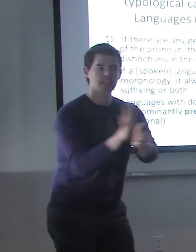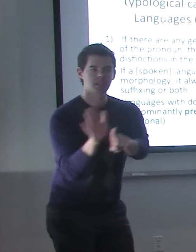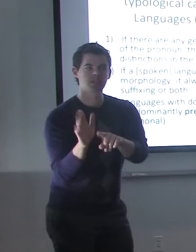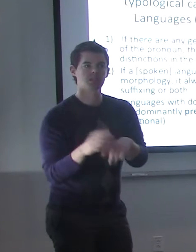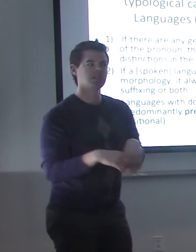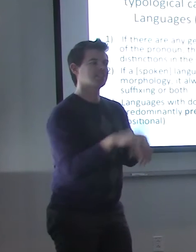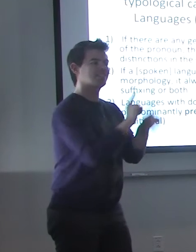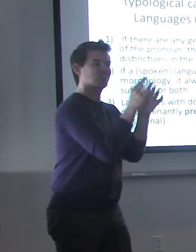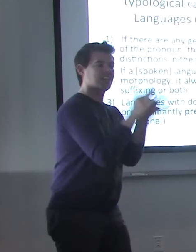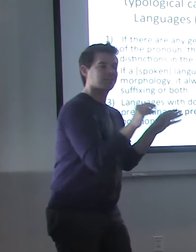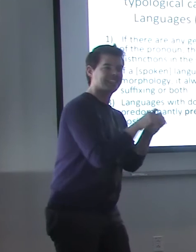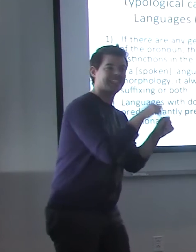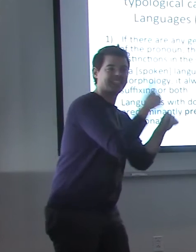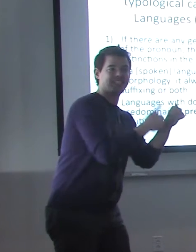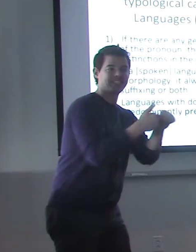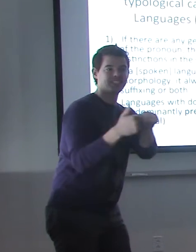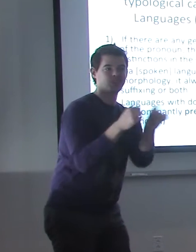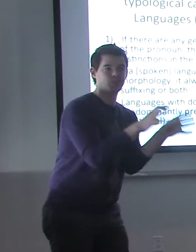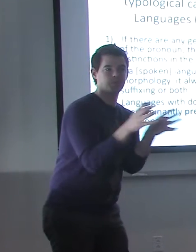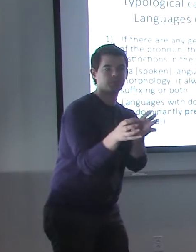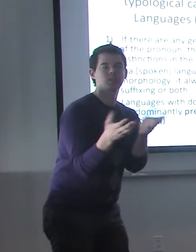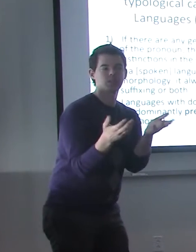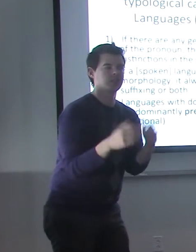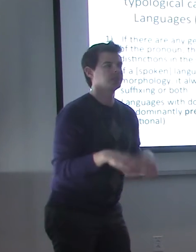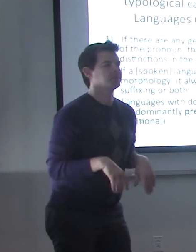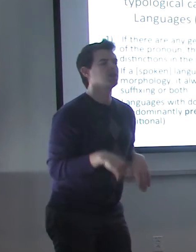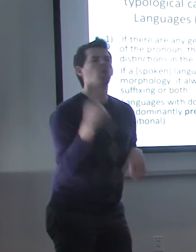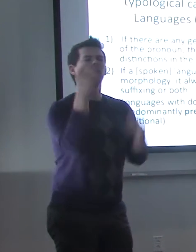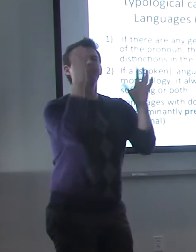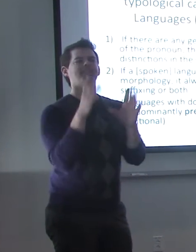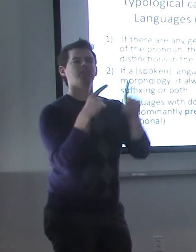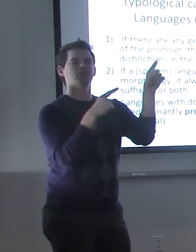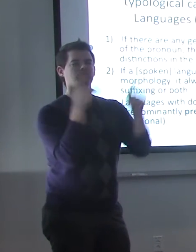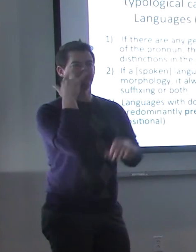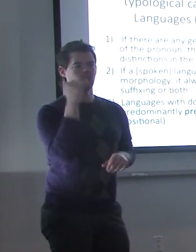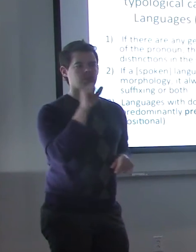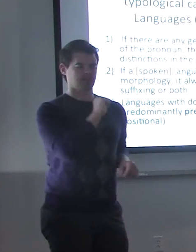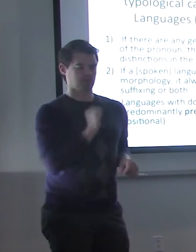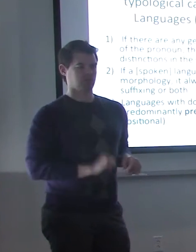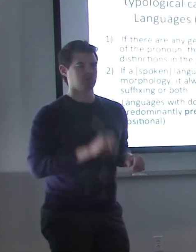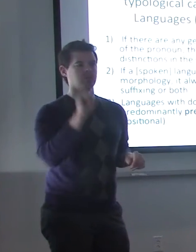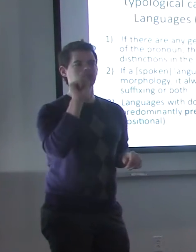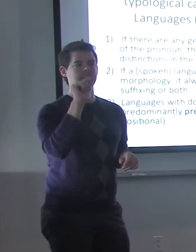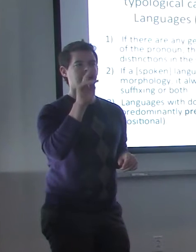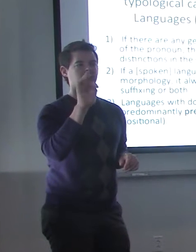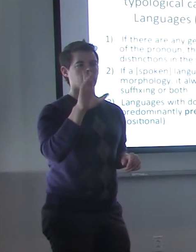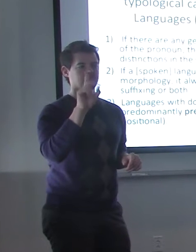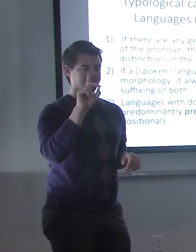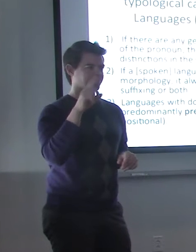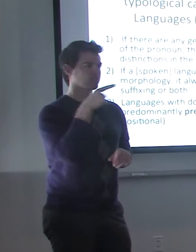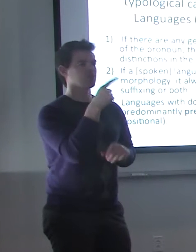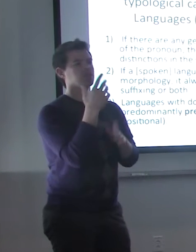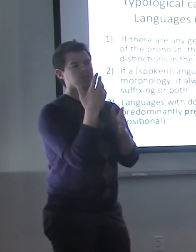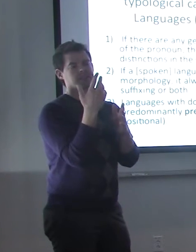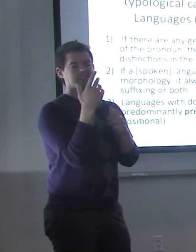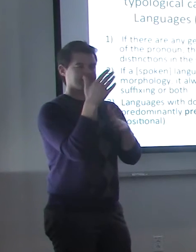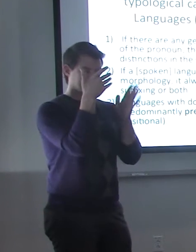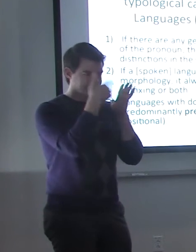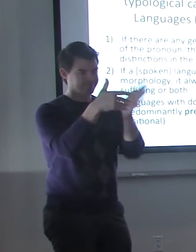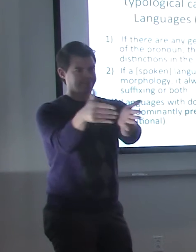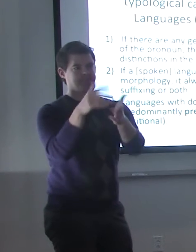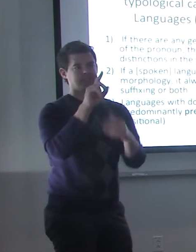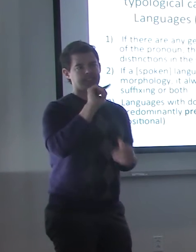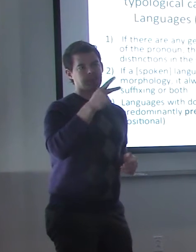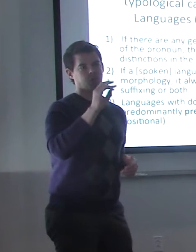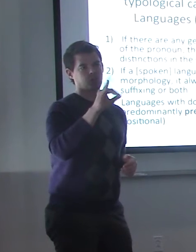professor from Stanford, Joseph Greenberg, who was one of the grandfathers of typology.